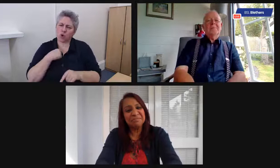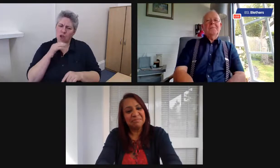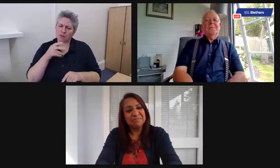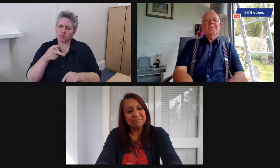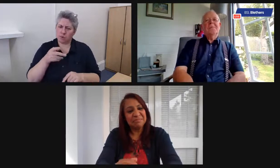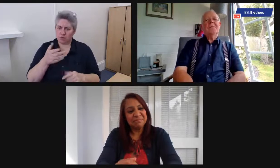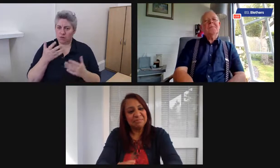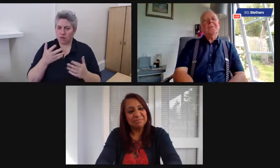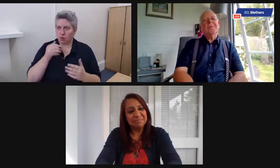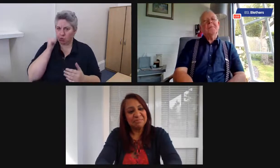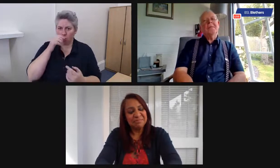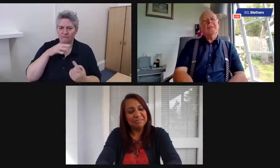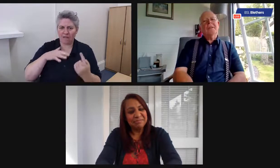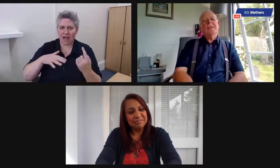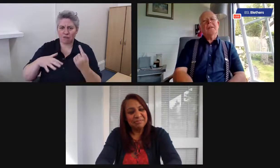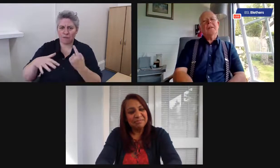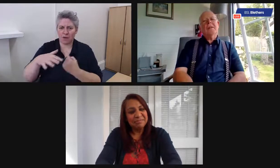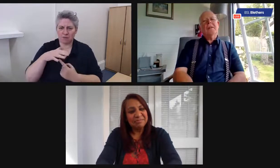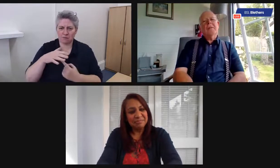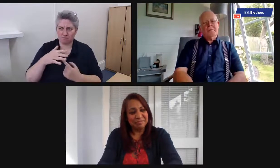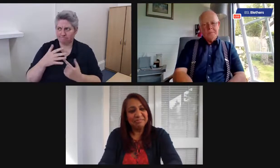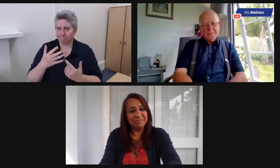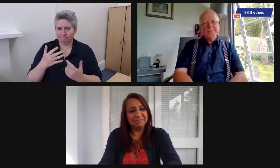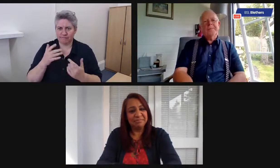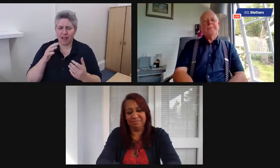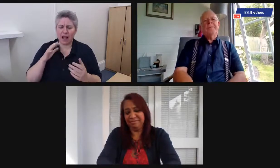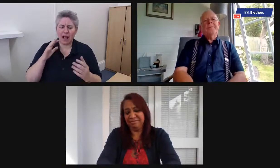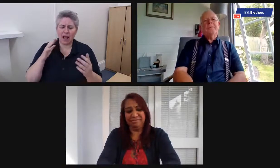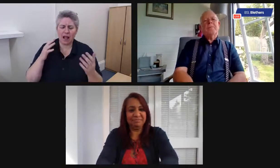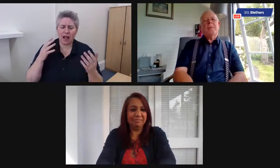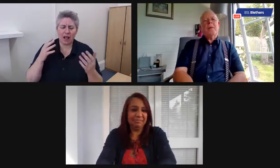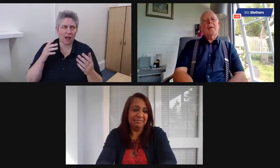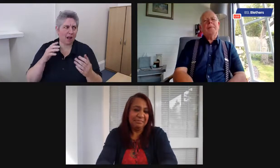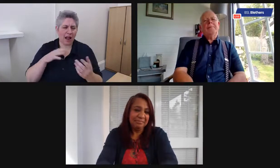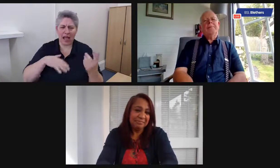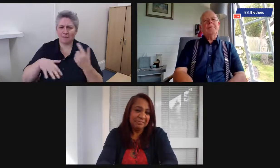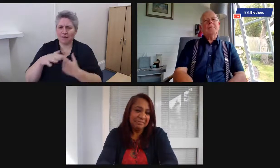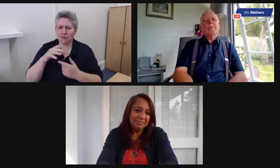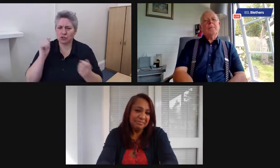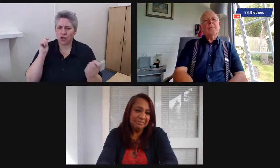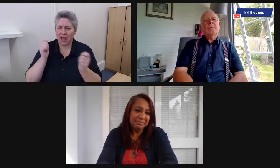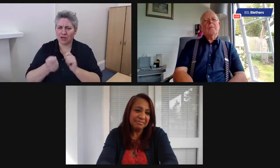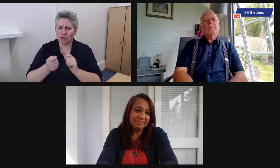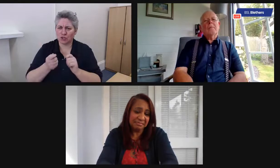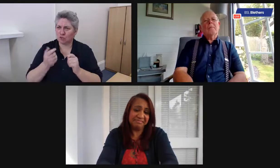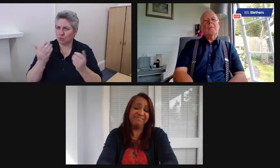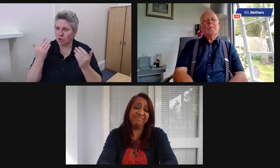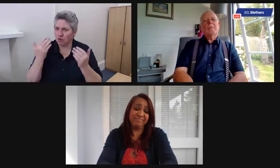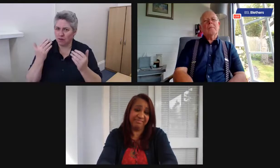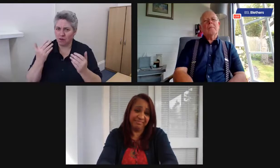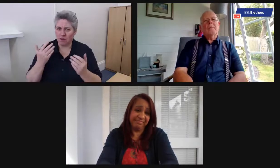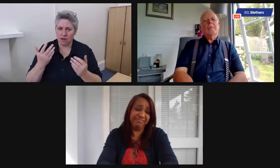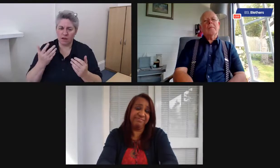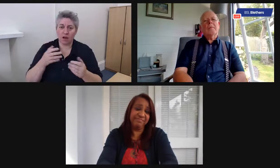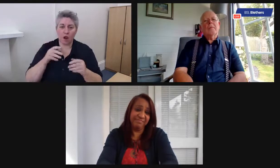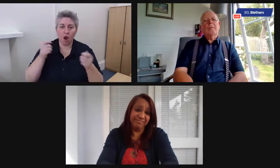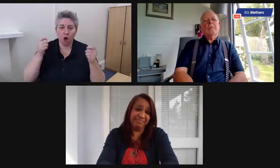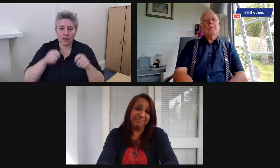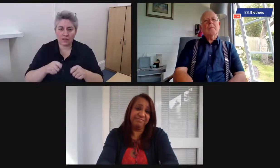environment changes or not, and I want to try and capture that. Yeah, that'd be nice. I mean, we know that,